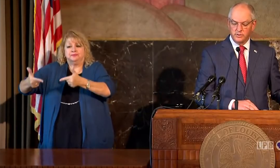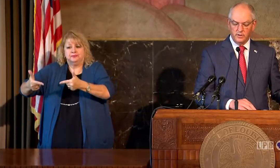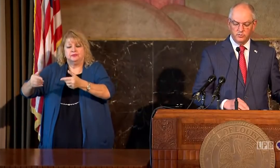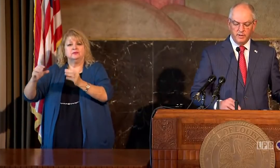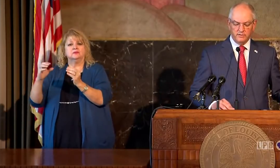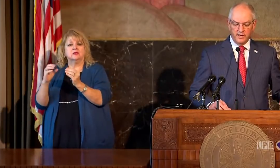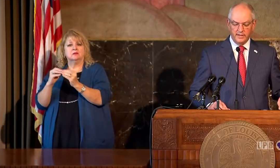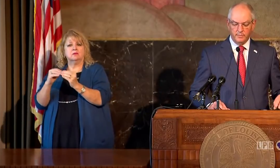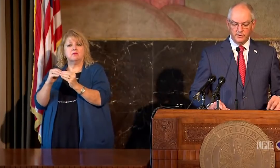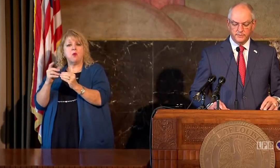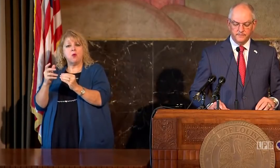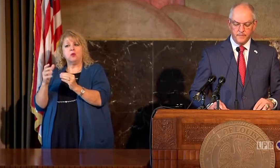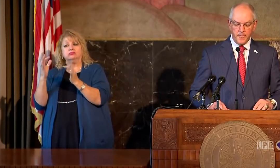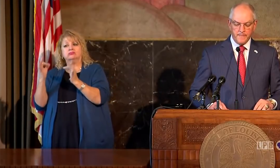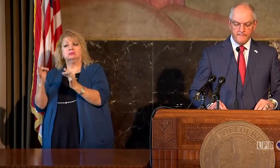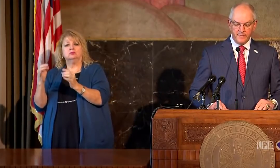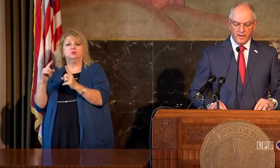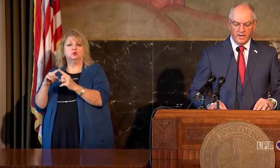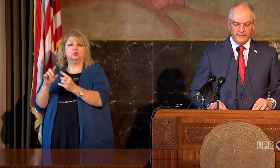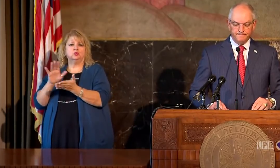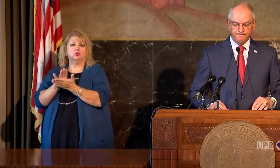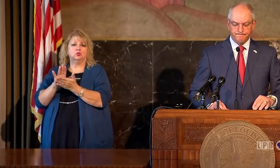in terms of those baseline numbers.